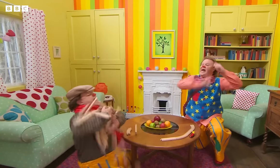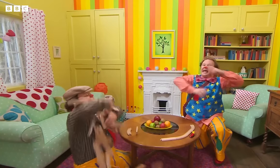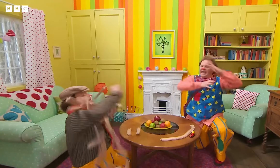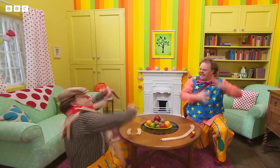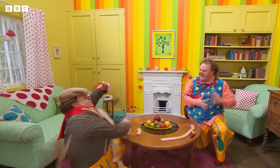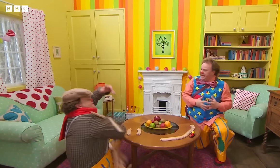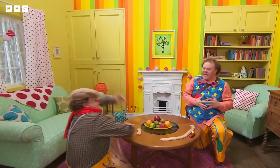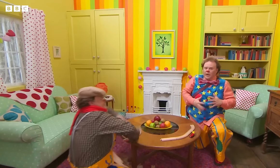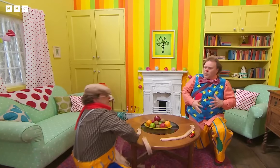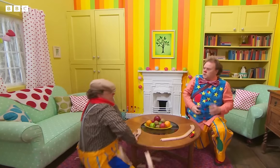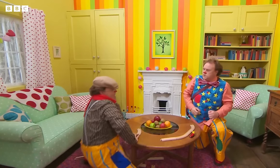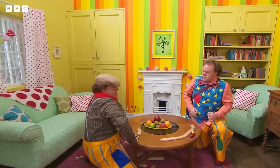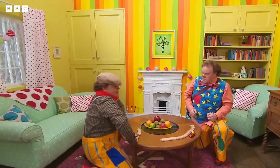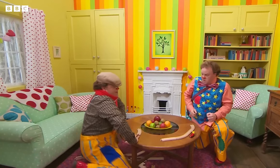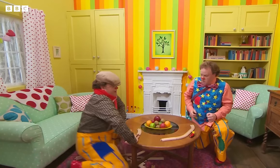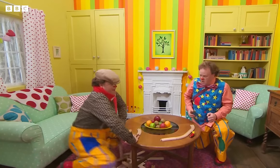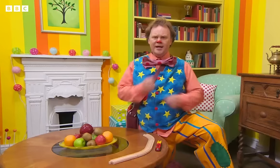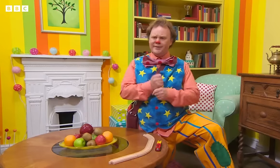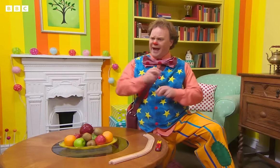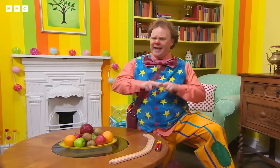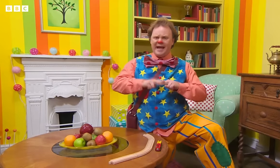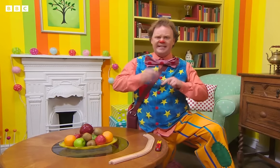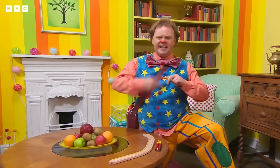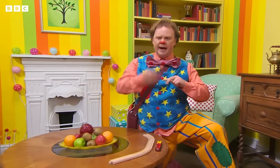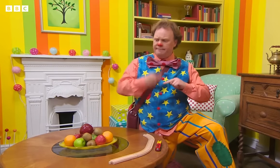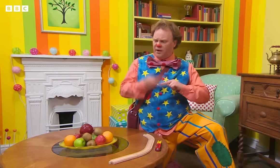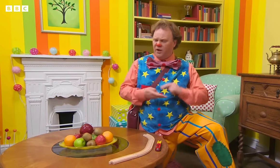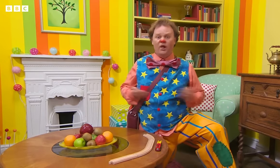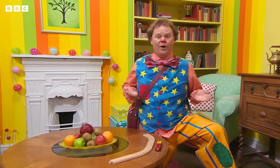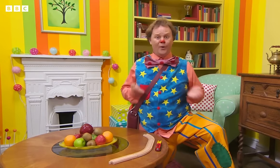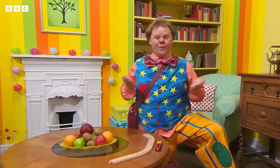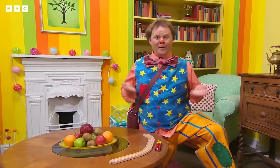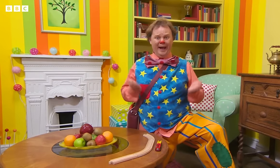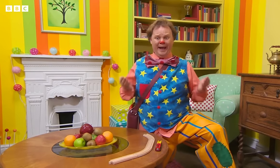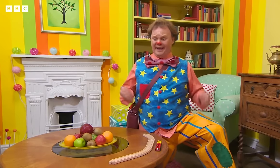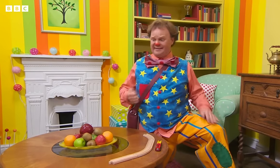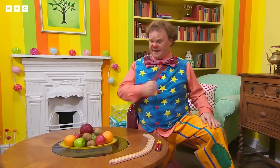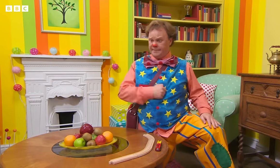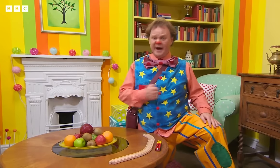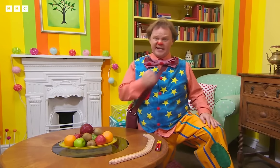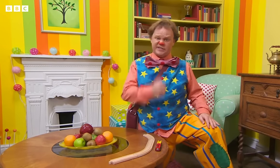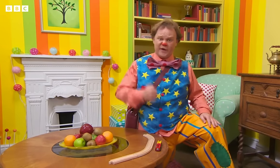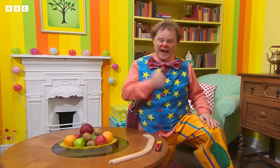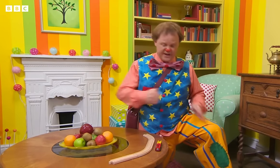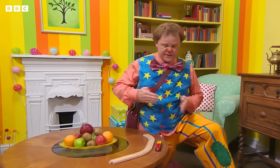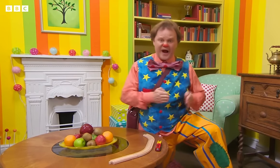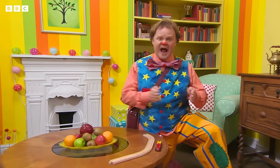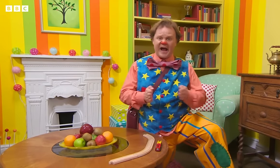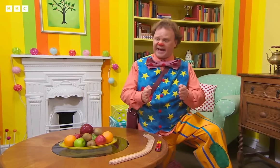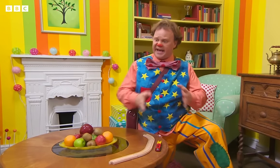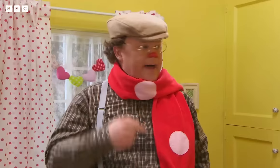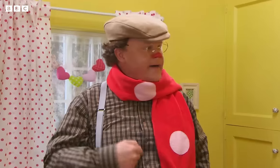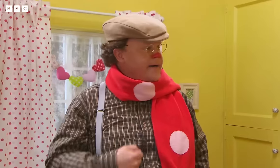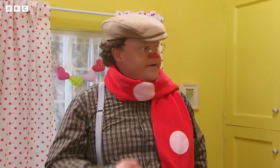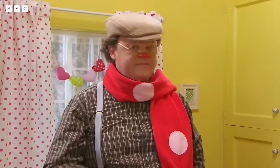Yay! Oh, Grandad Tumble, where's my train track? I've